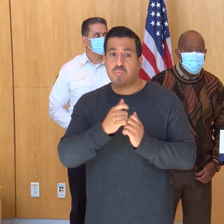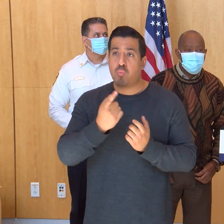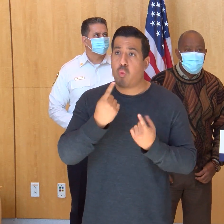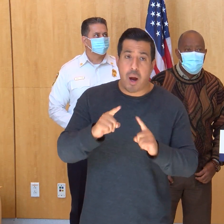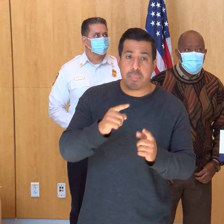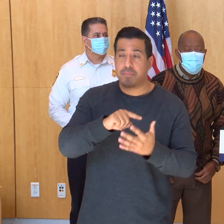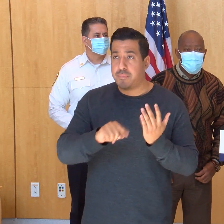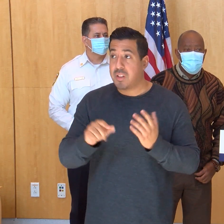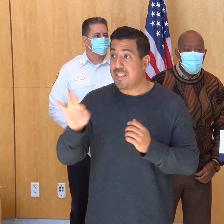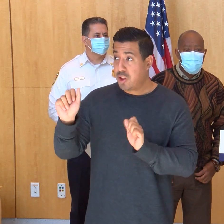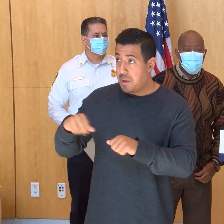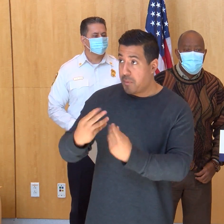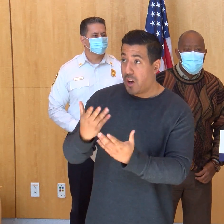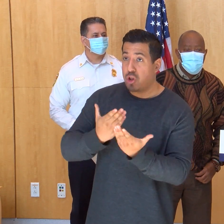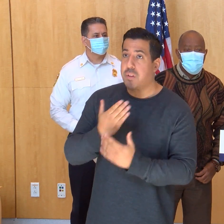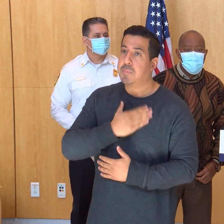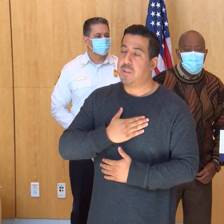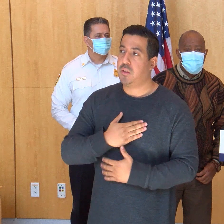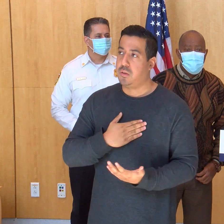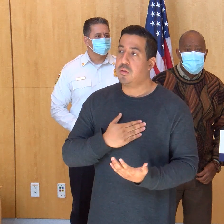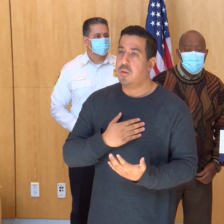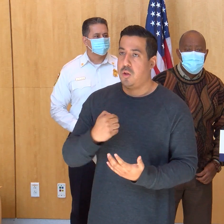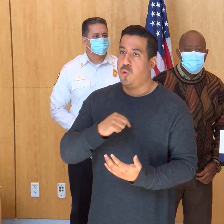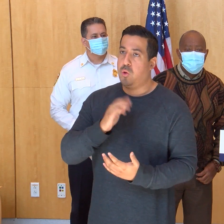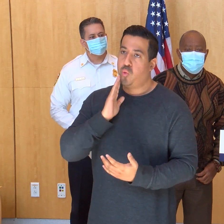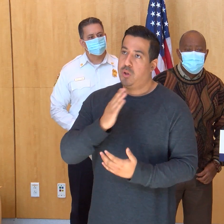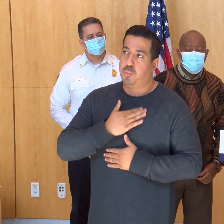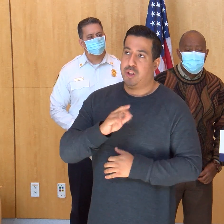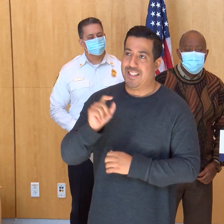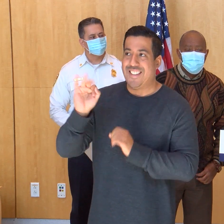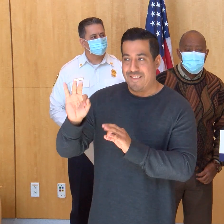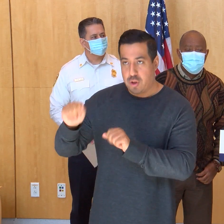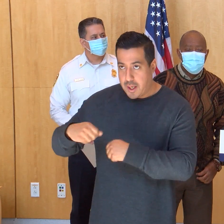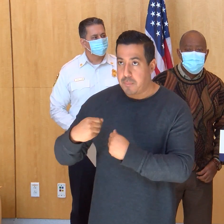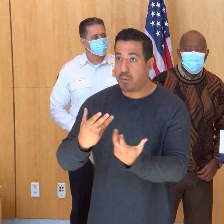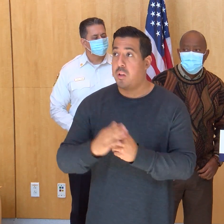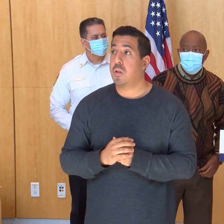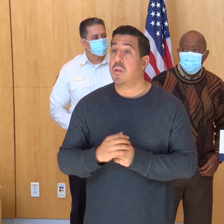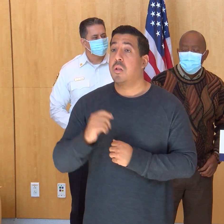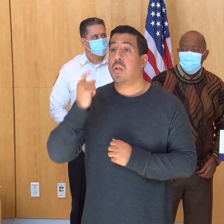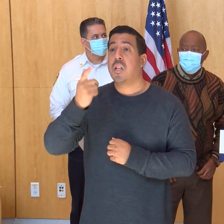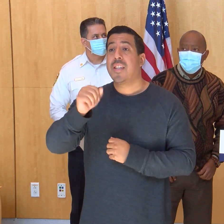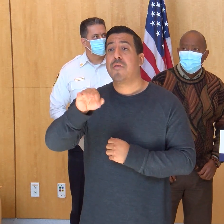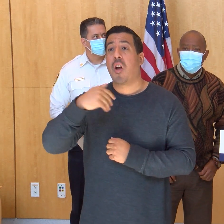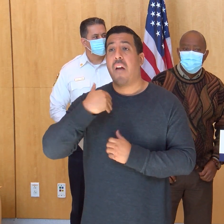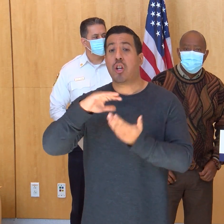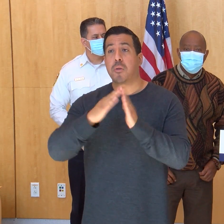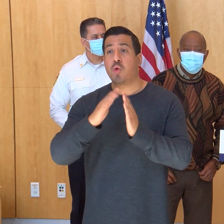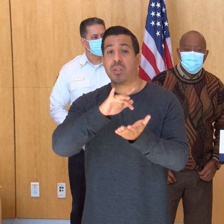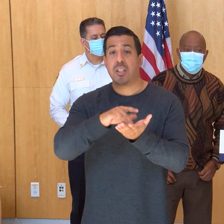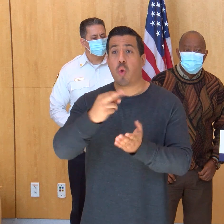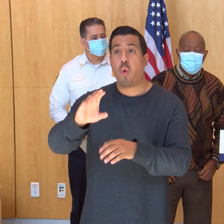you can provide any of those types of service, we would appreciate it. If you have a community center or a